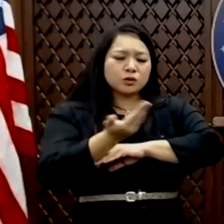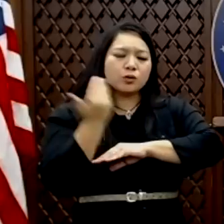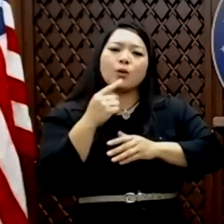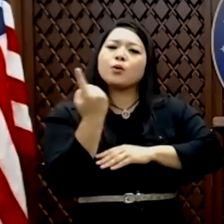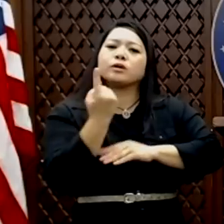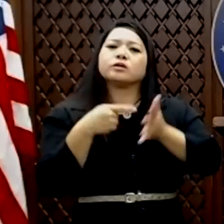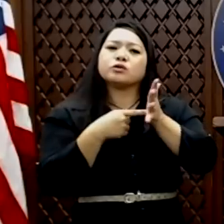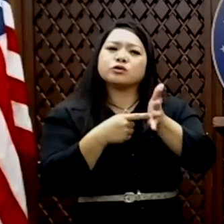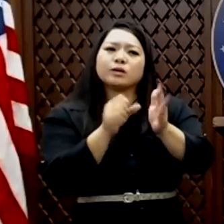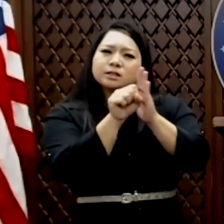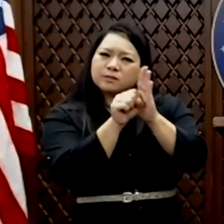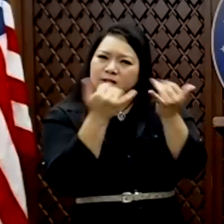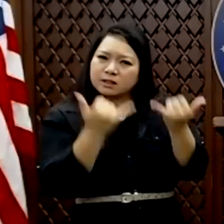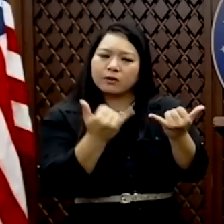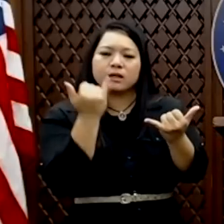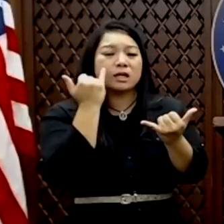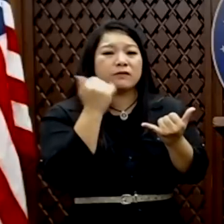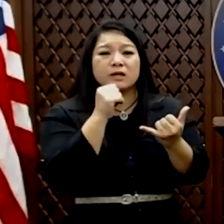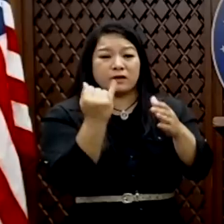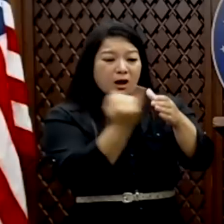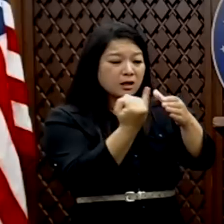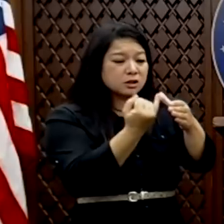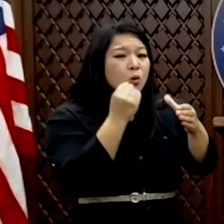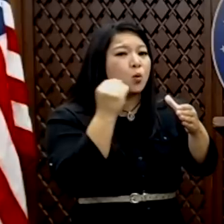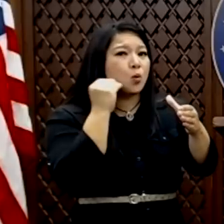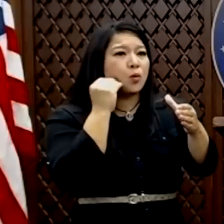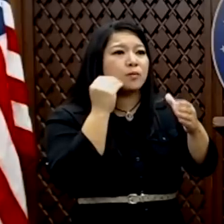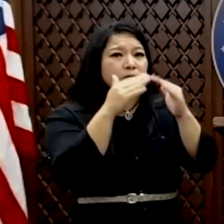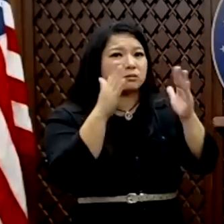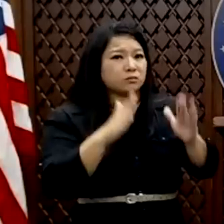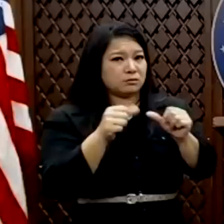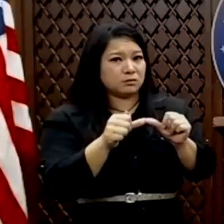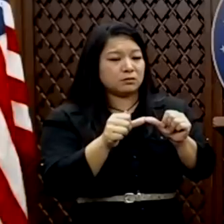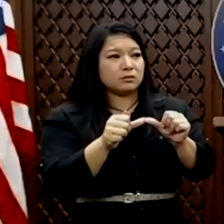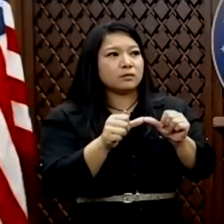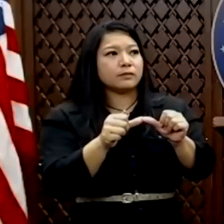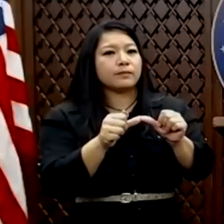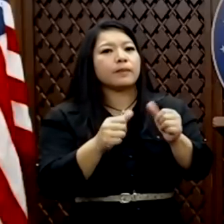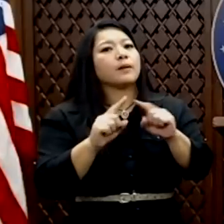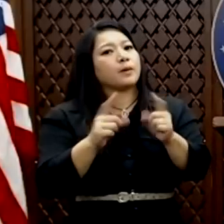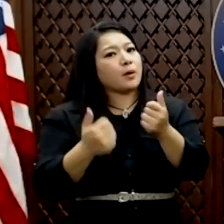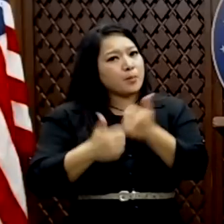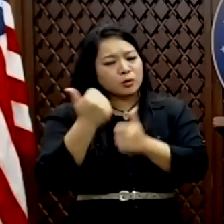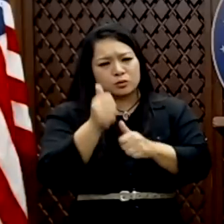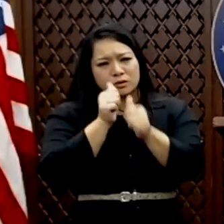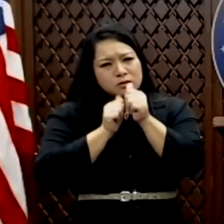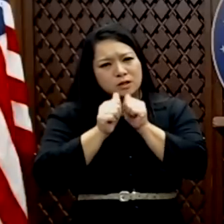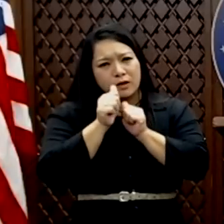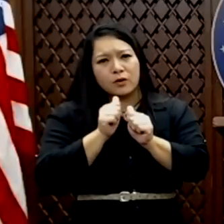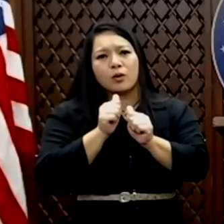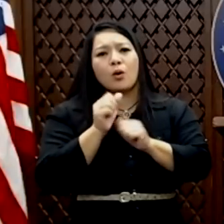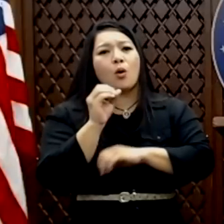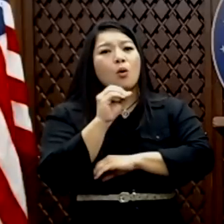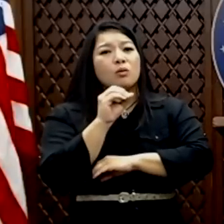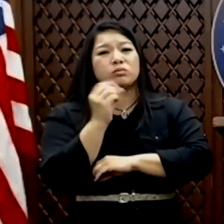showing symptoms now, even if they isolated themselves in the meantime. Most will suffer only